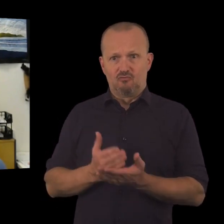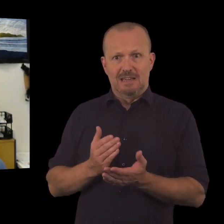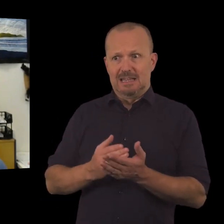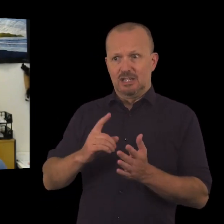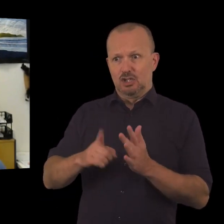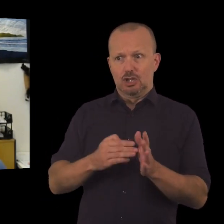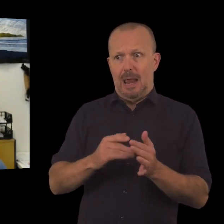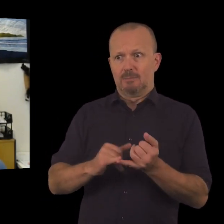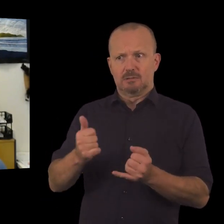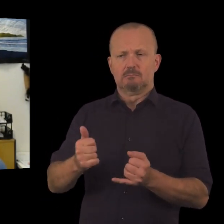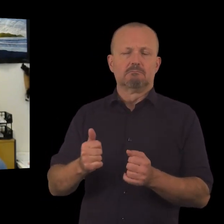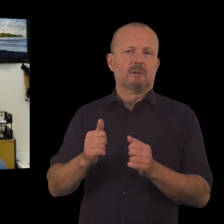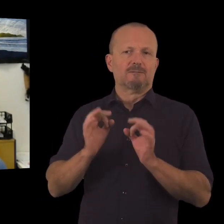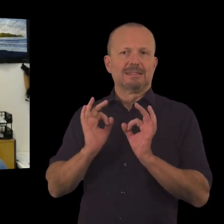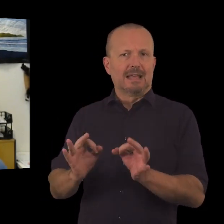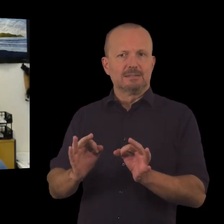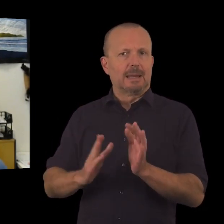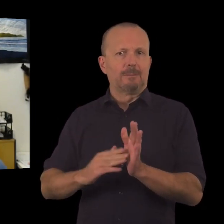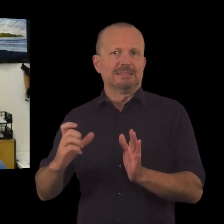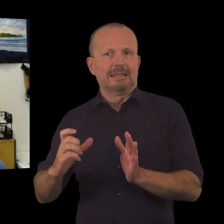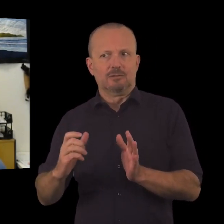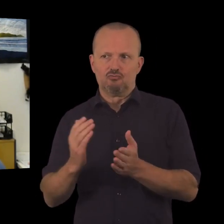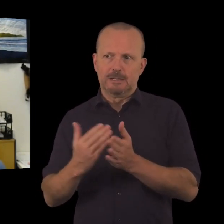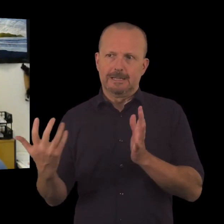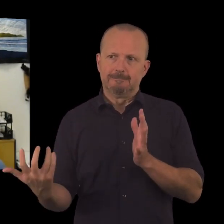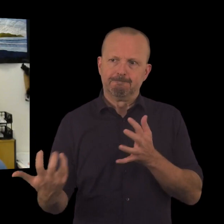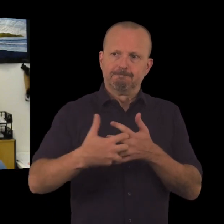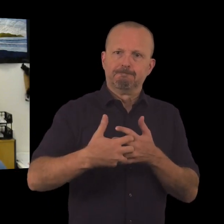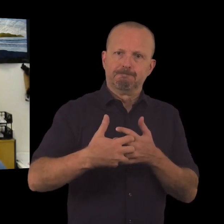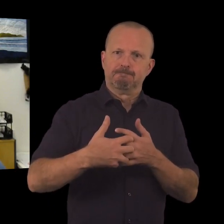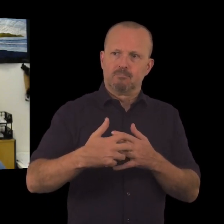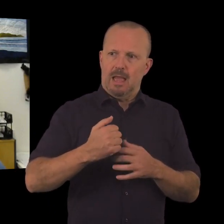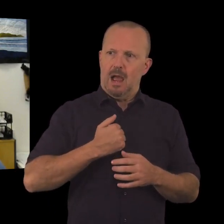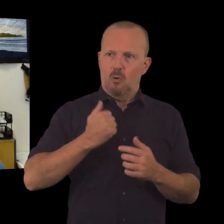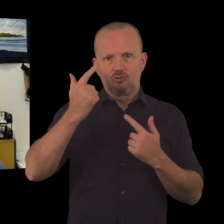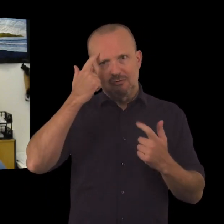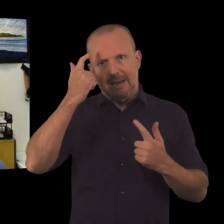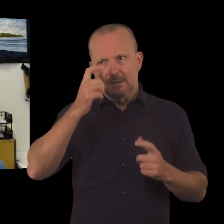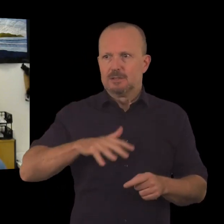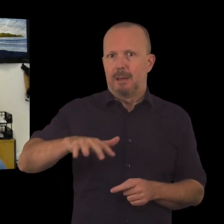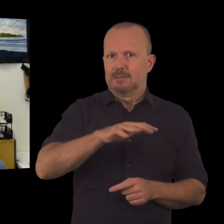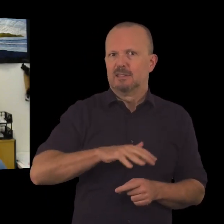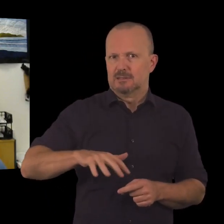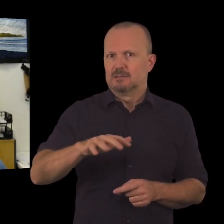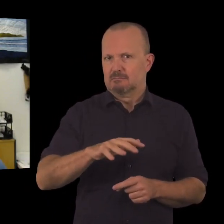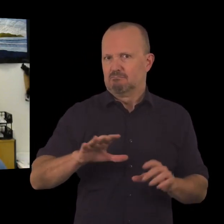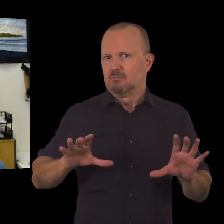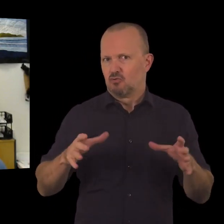You've really got us. You've really completely understood the creative spaces sector, and I